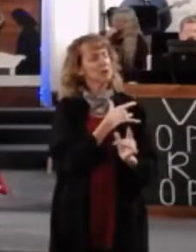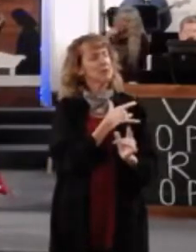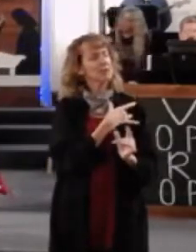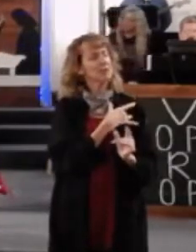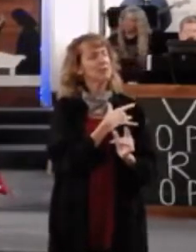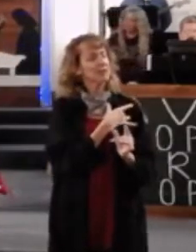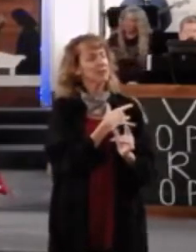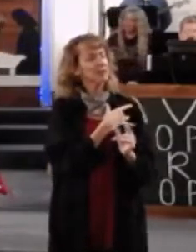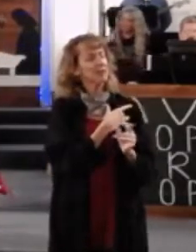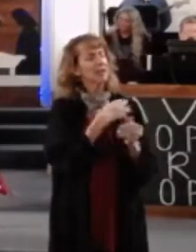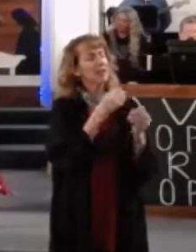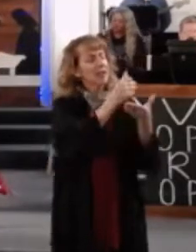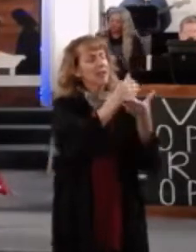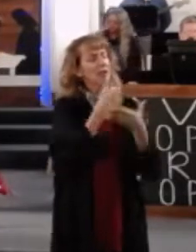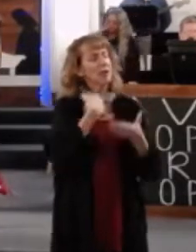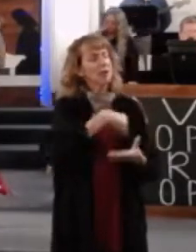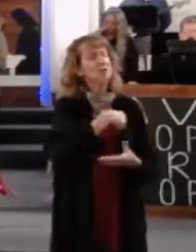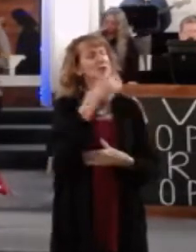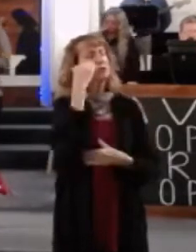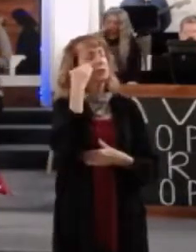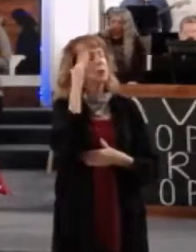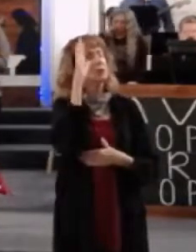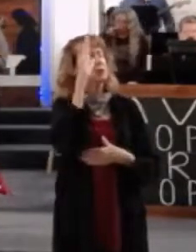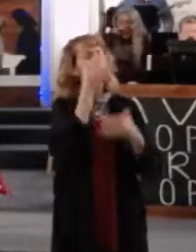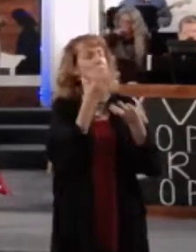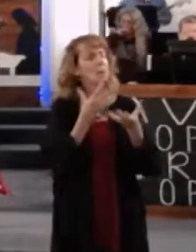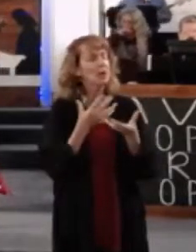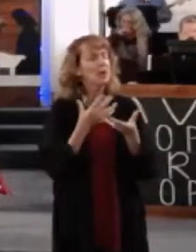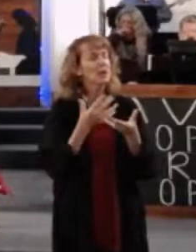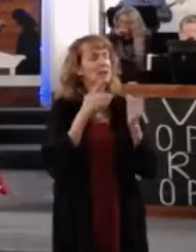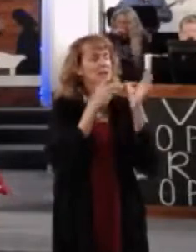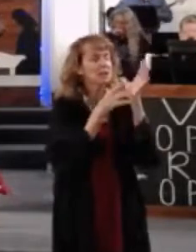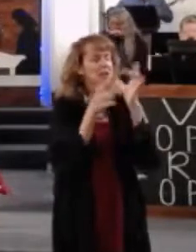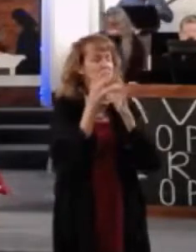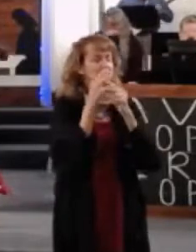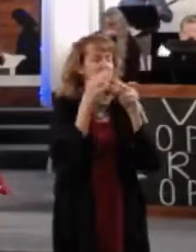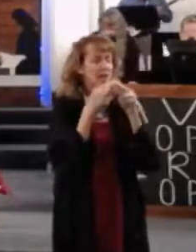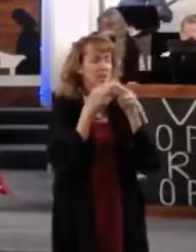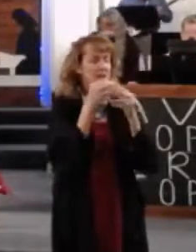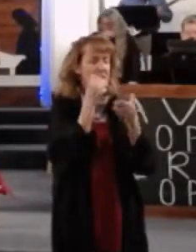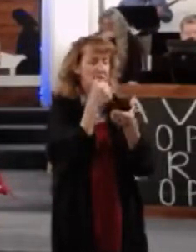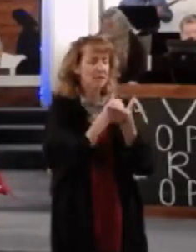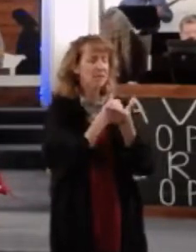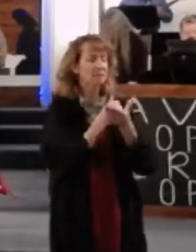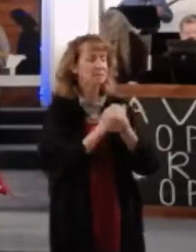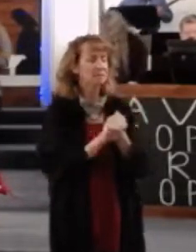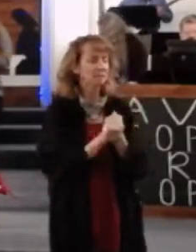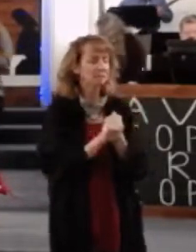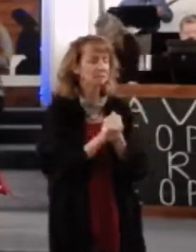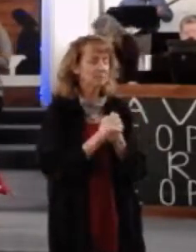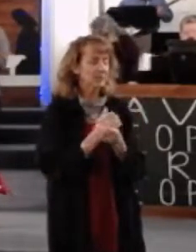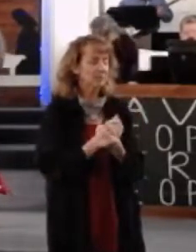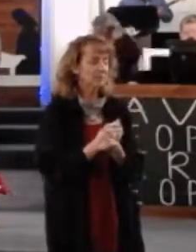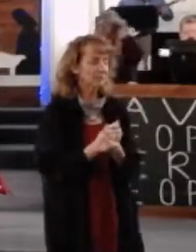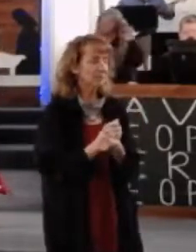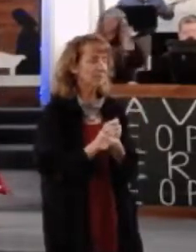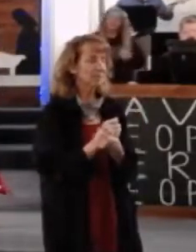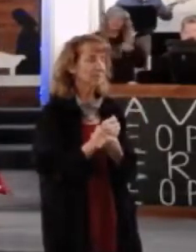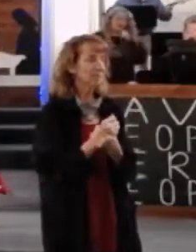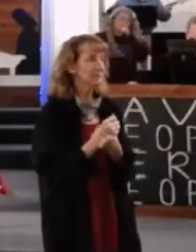morning. Help us to know your will for our lives, for it is in Jesus' name we pray. Amen.